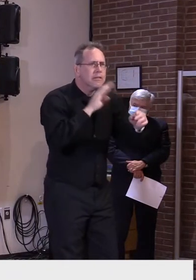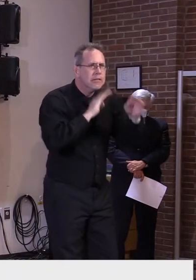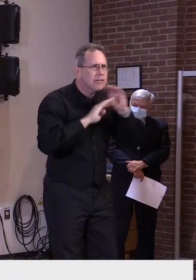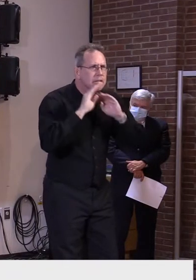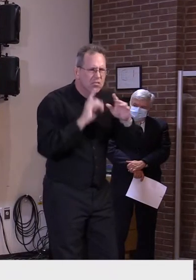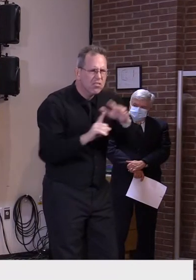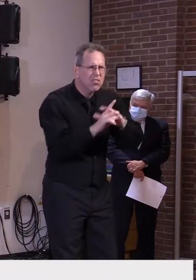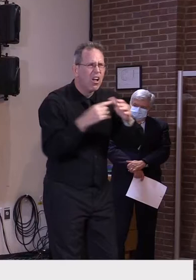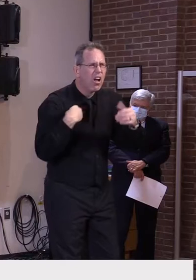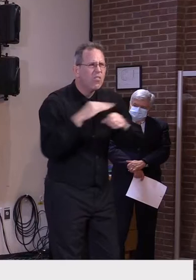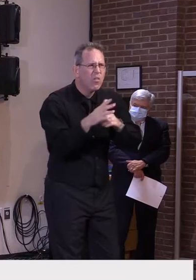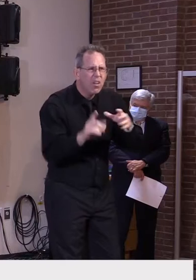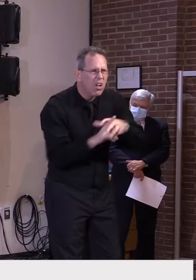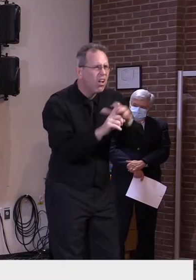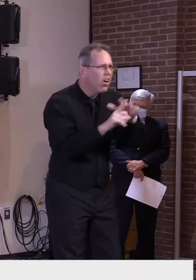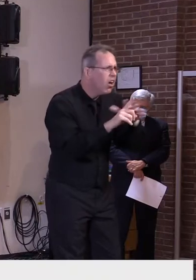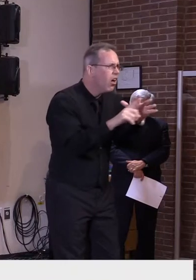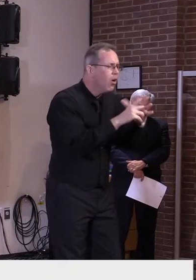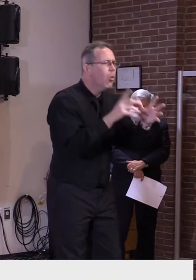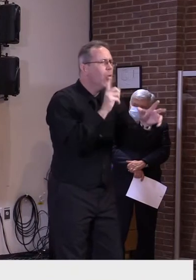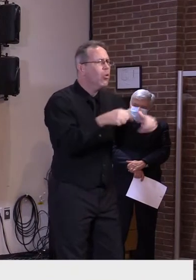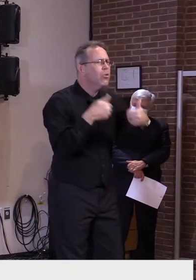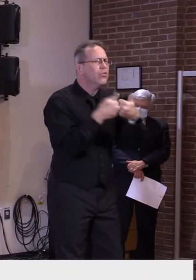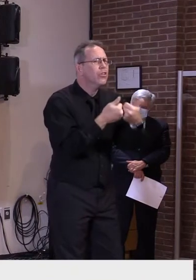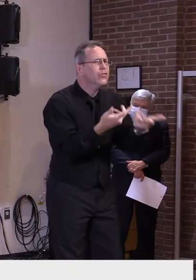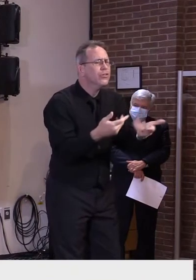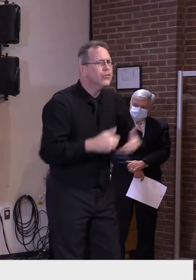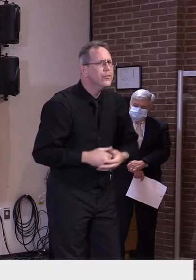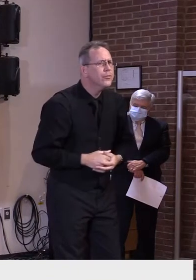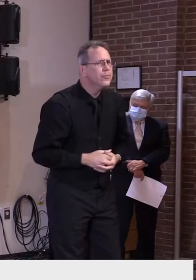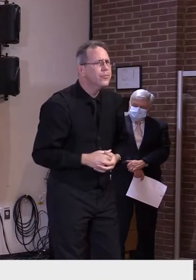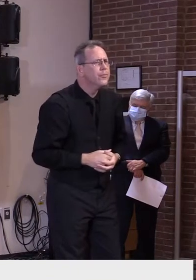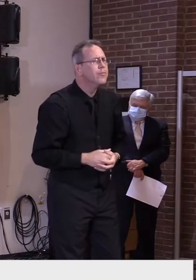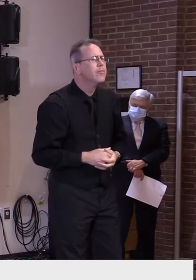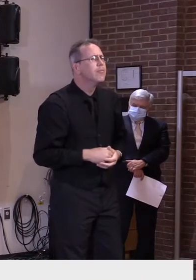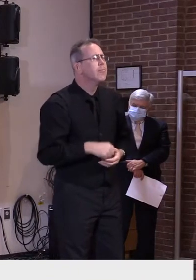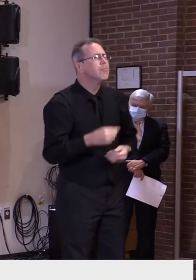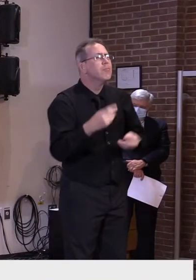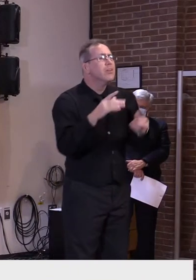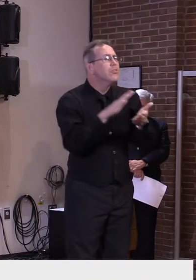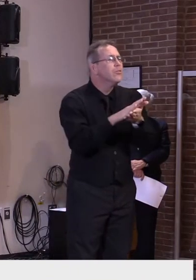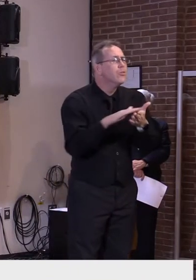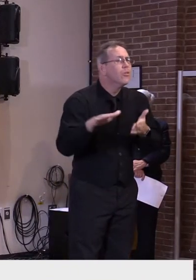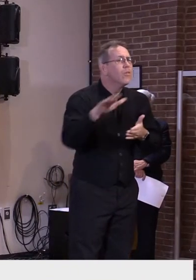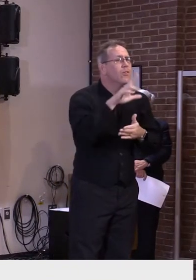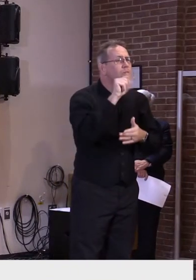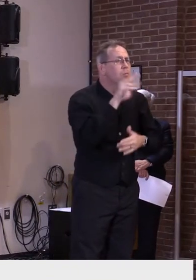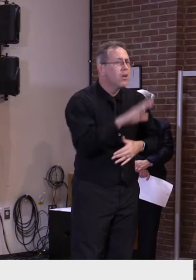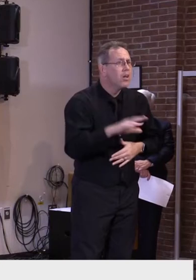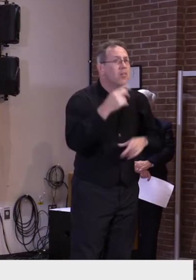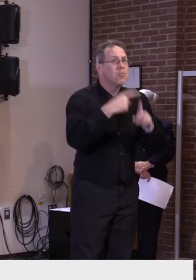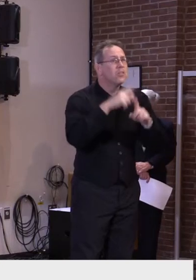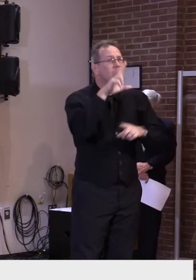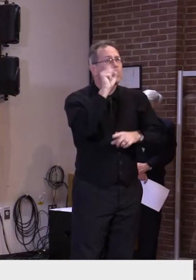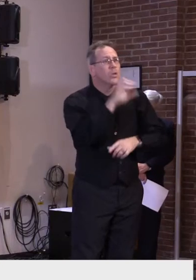The challenges they're facing right now across the state really underscore the importance of vaccination. And, you know, strategies